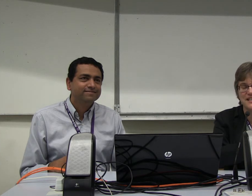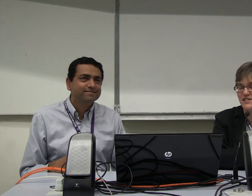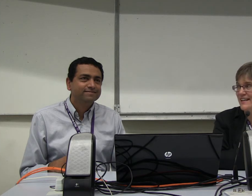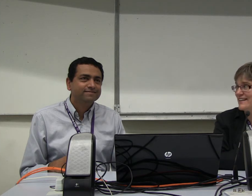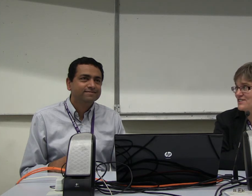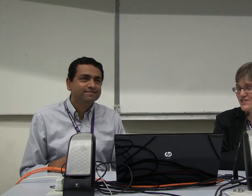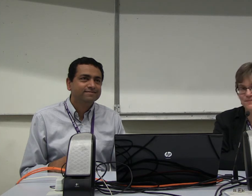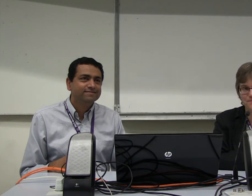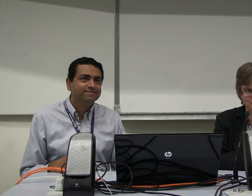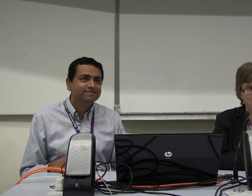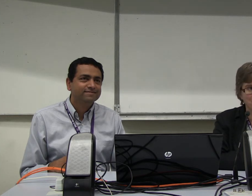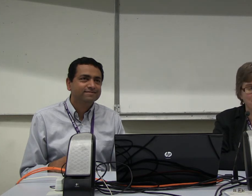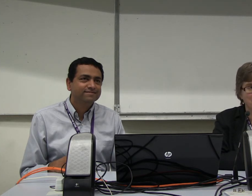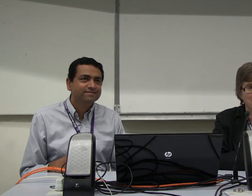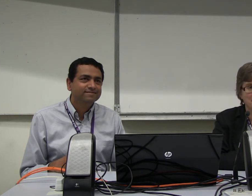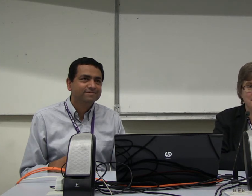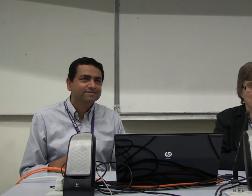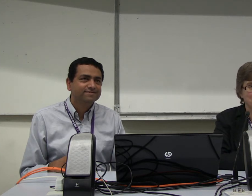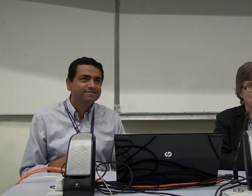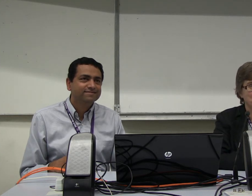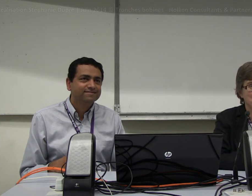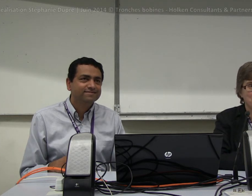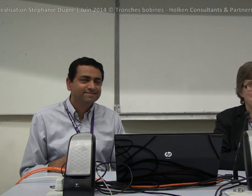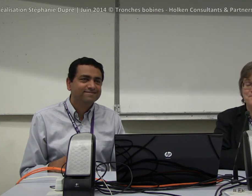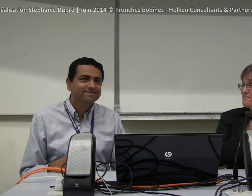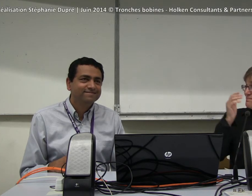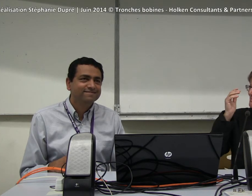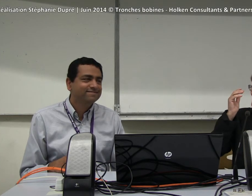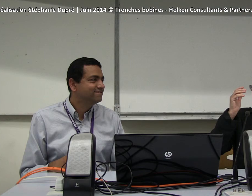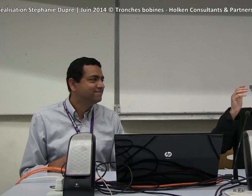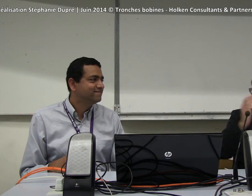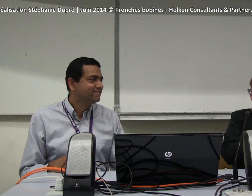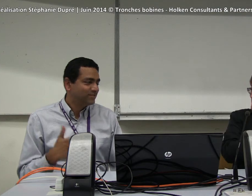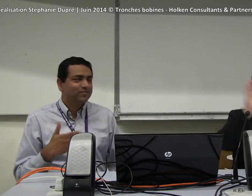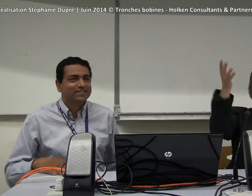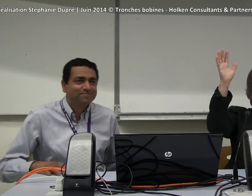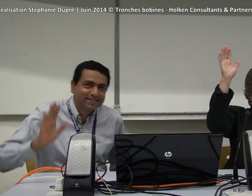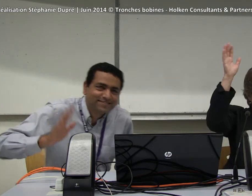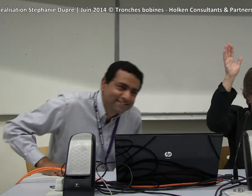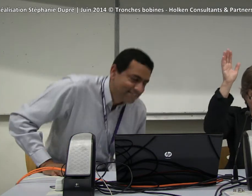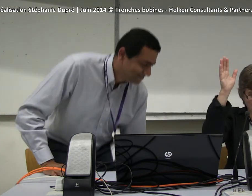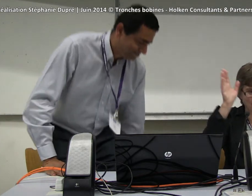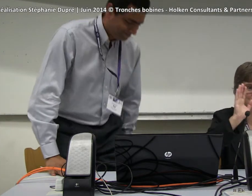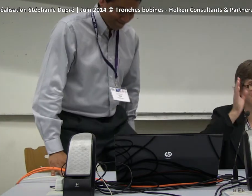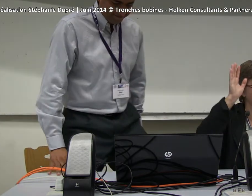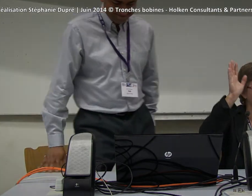discussion at lunch. Thank you. Good.